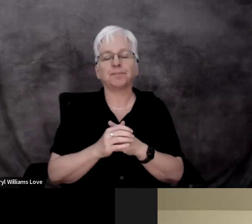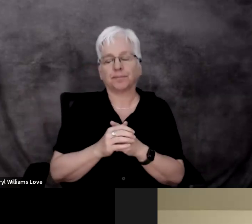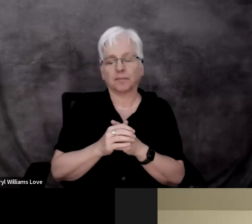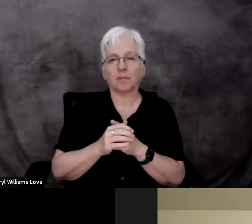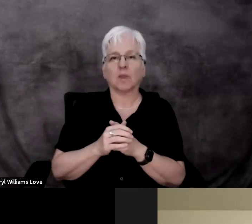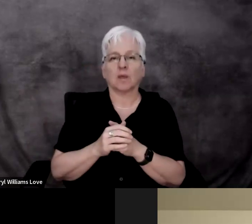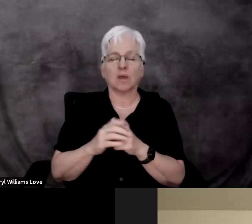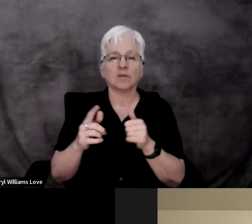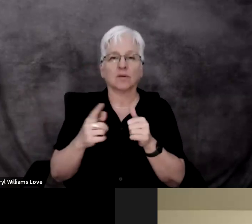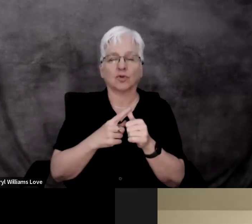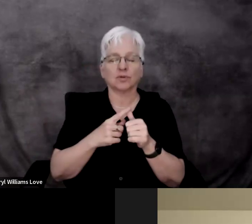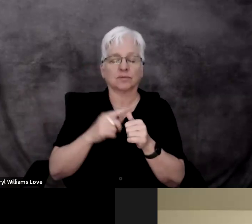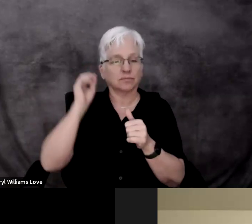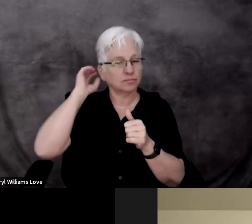all,